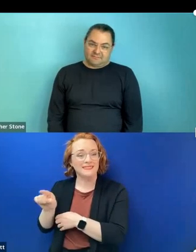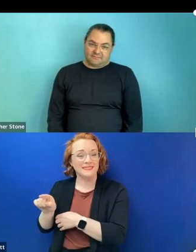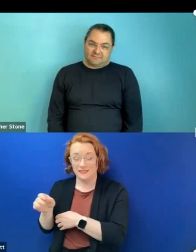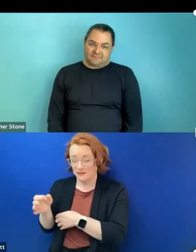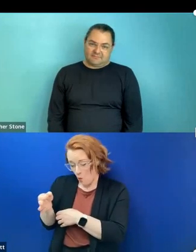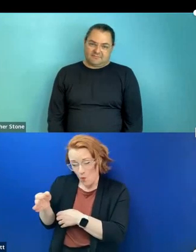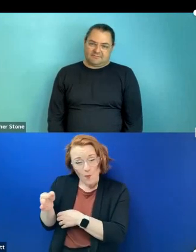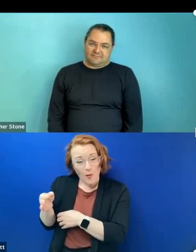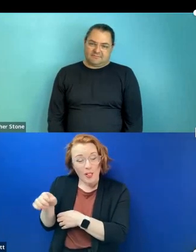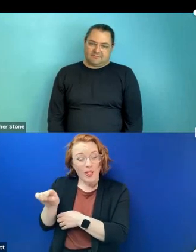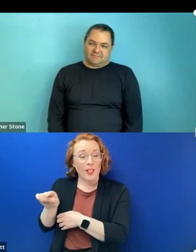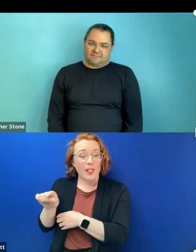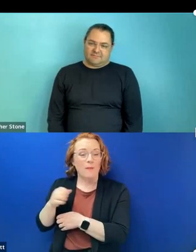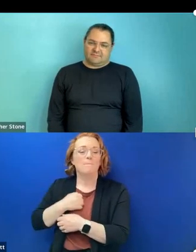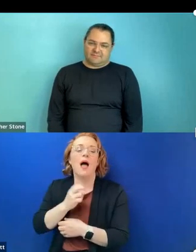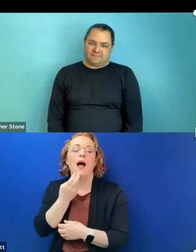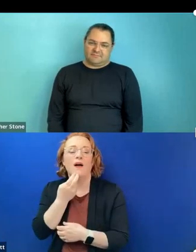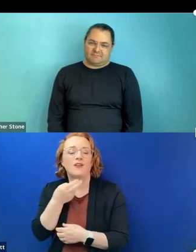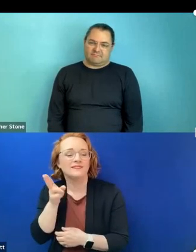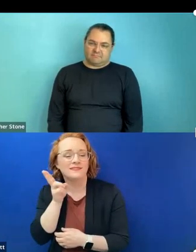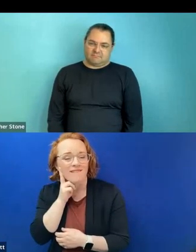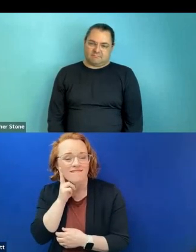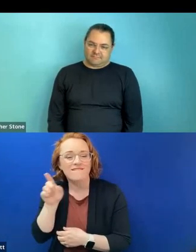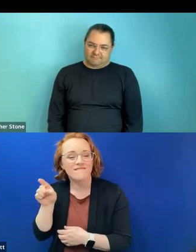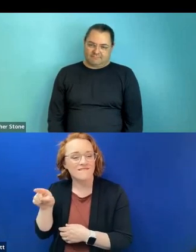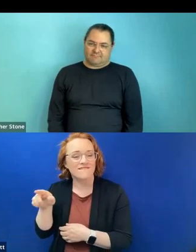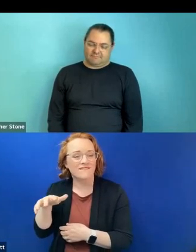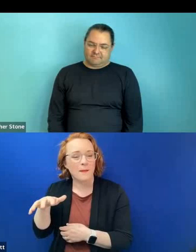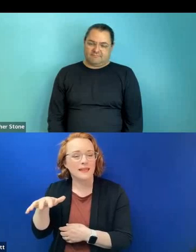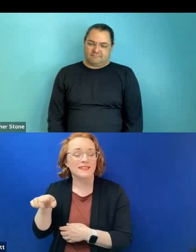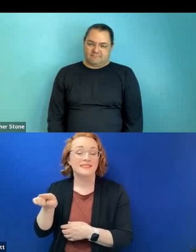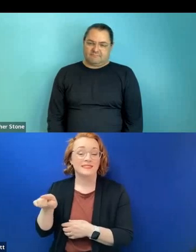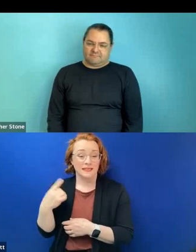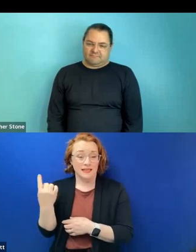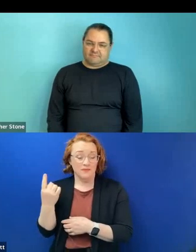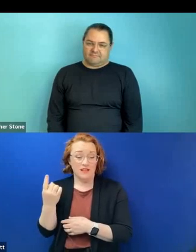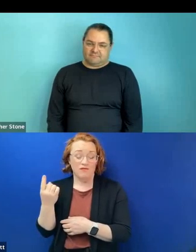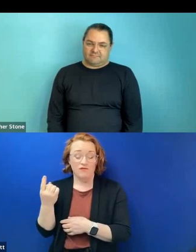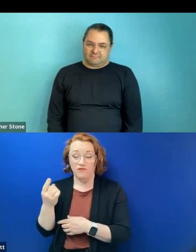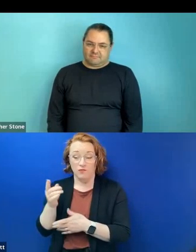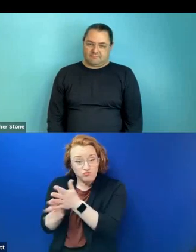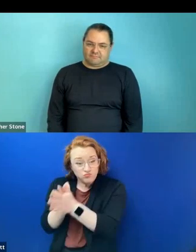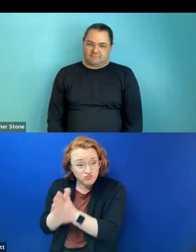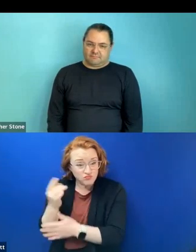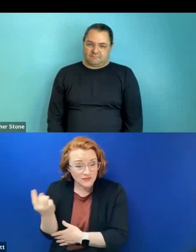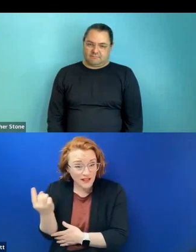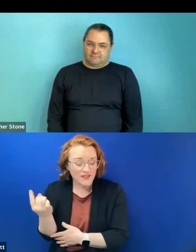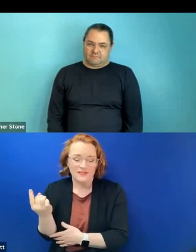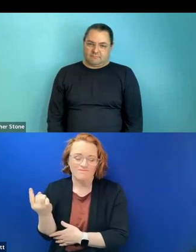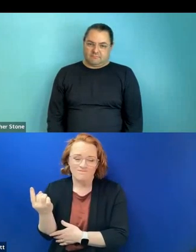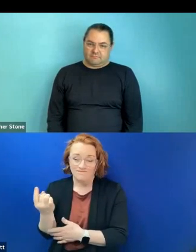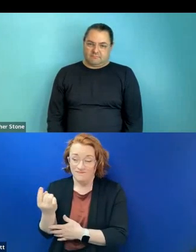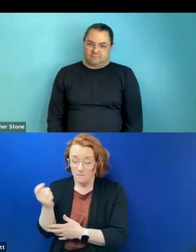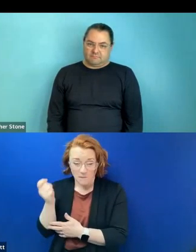small village. I had an uncle who was deaf, and he was not really educated in sign language as many